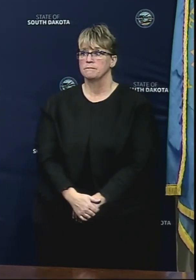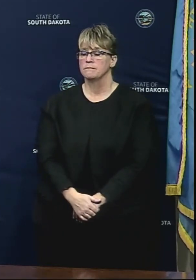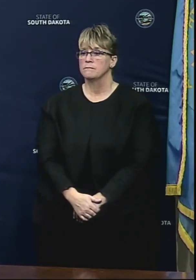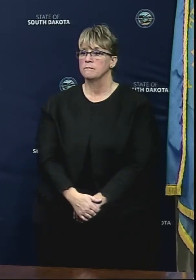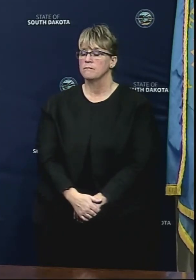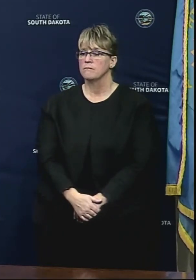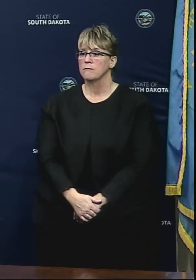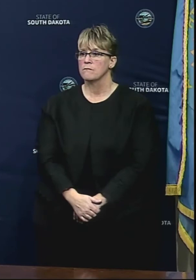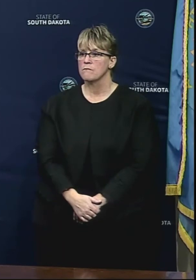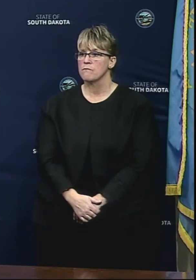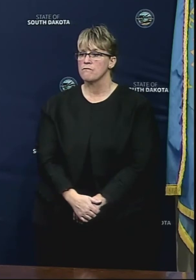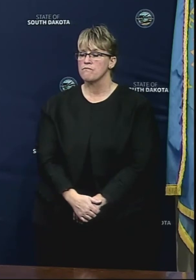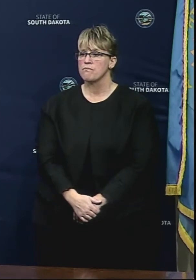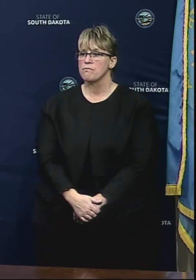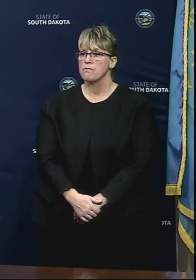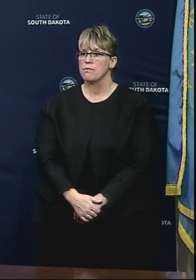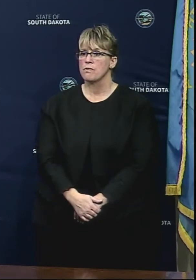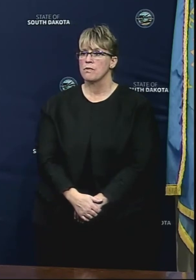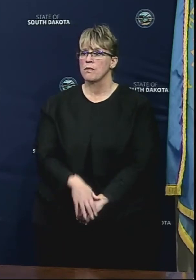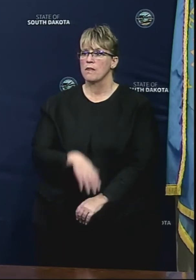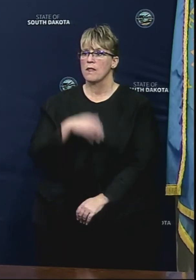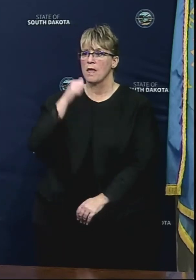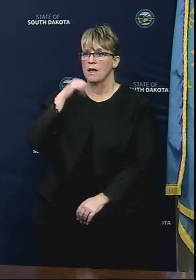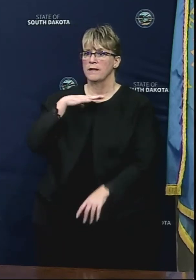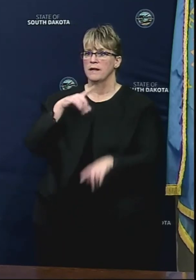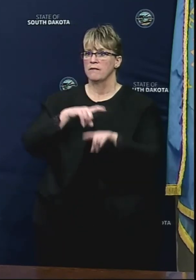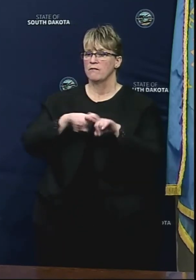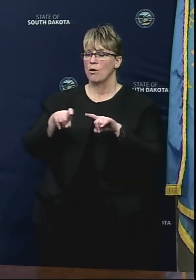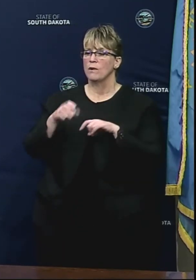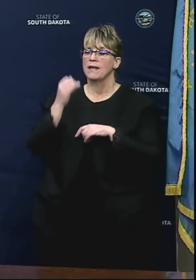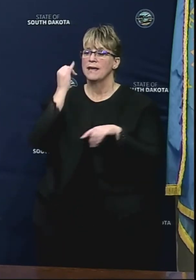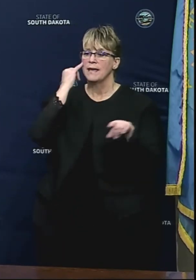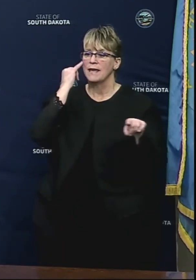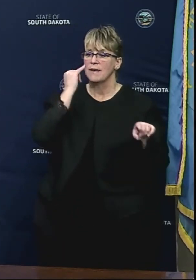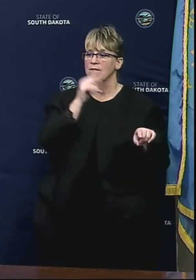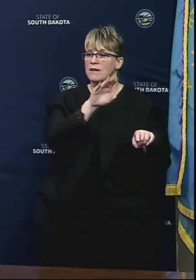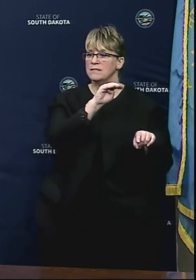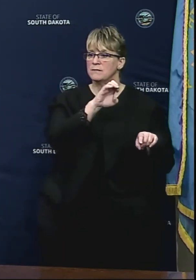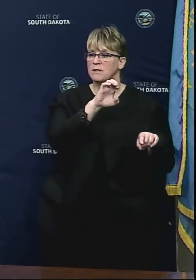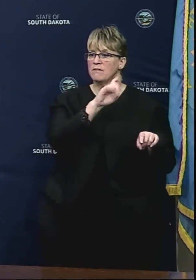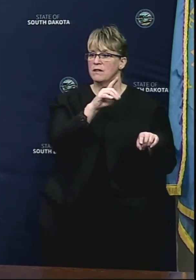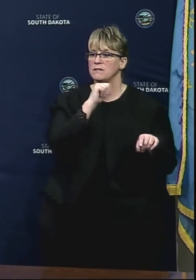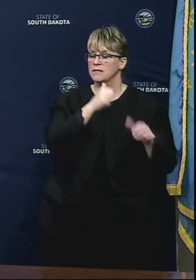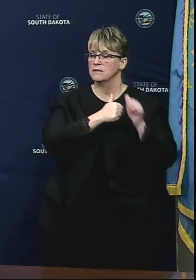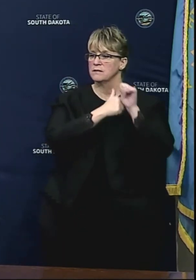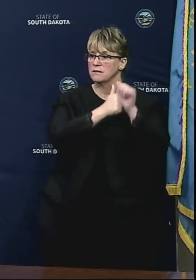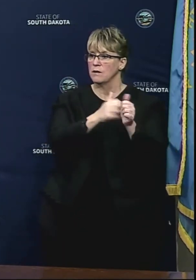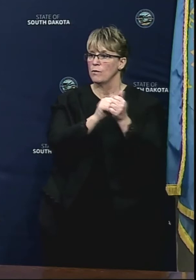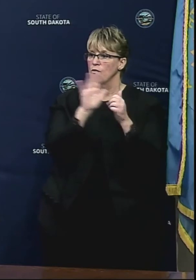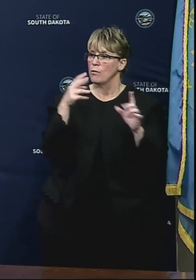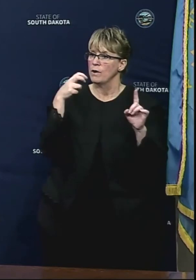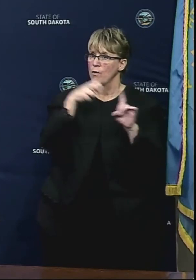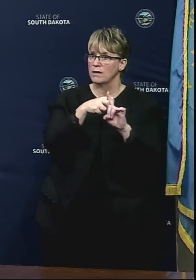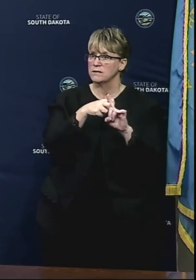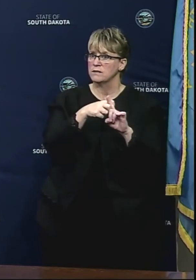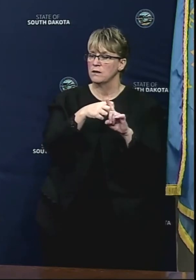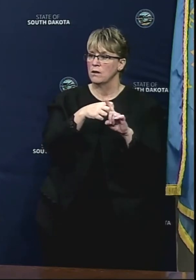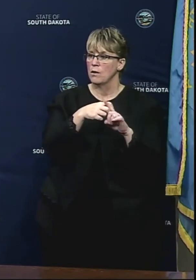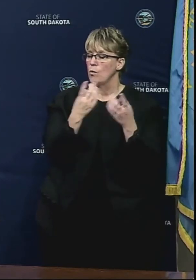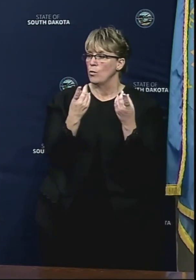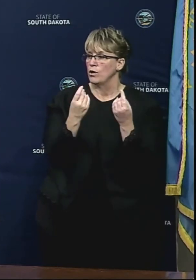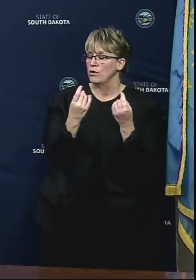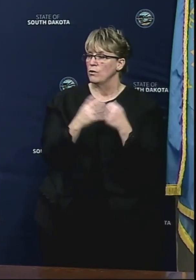Beth Borden again from Dakota News Now in Sioux Falls. What if Smithfield does not comply with your request? What recourse do you